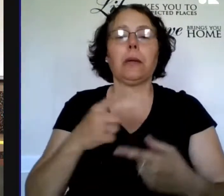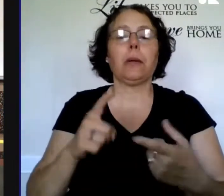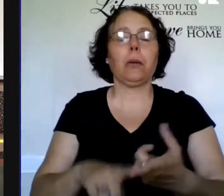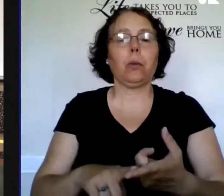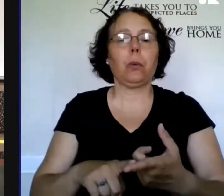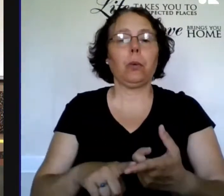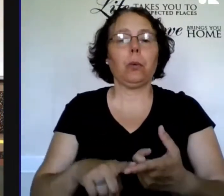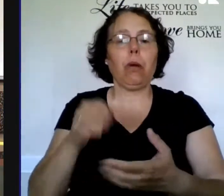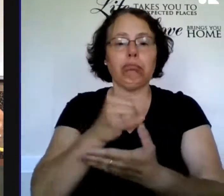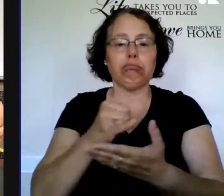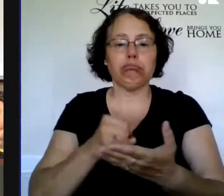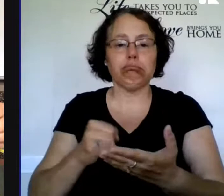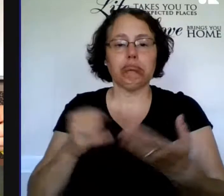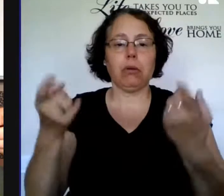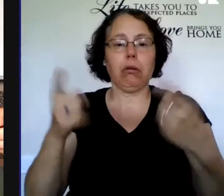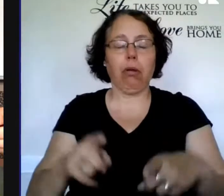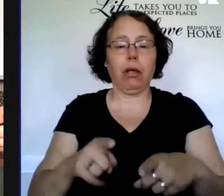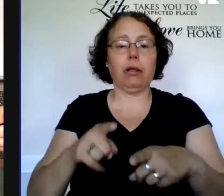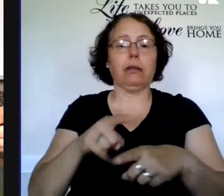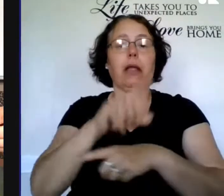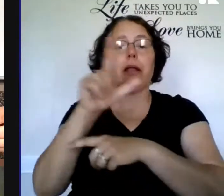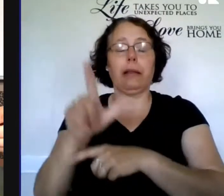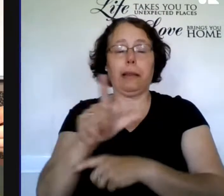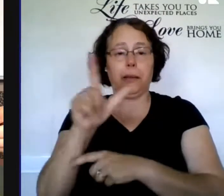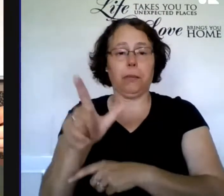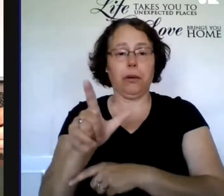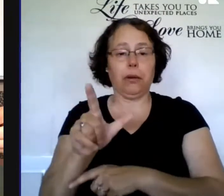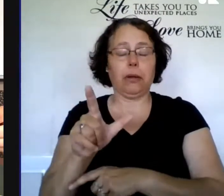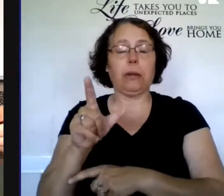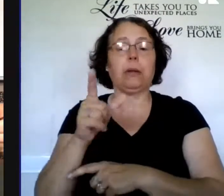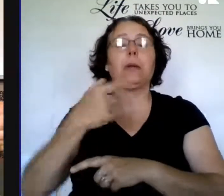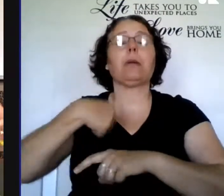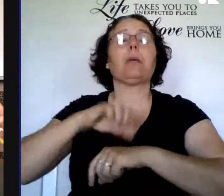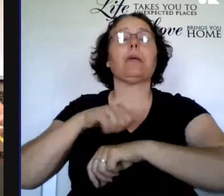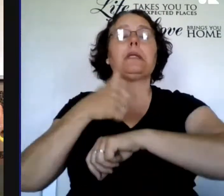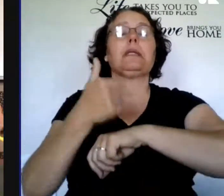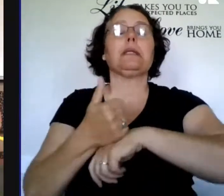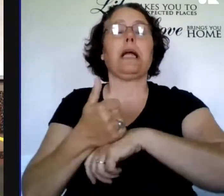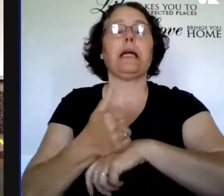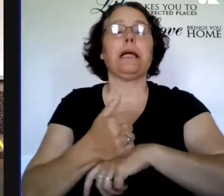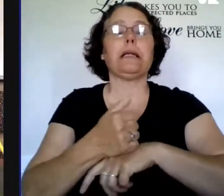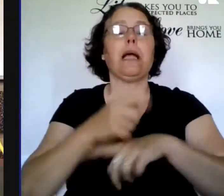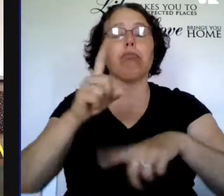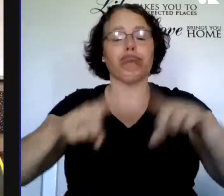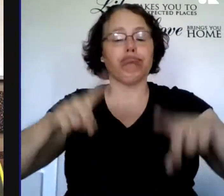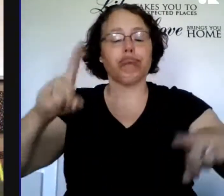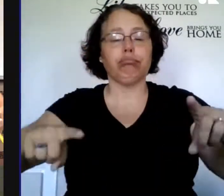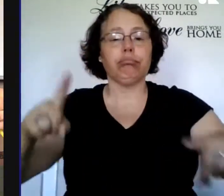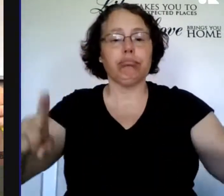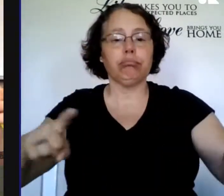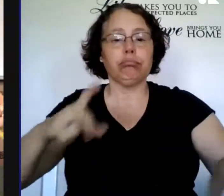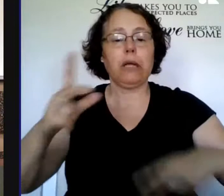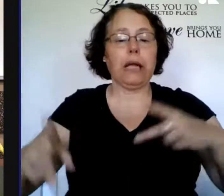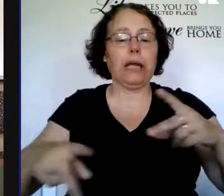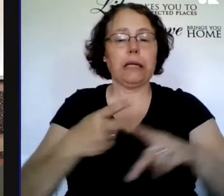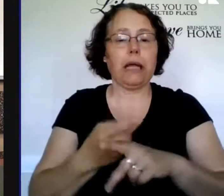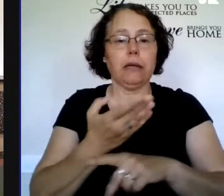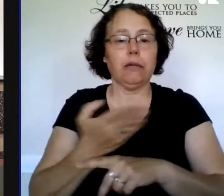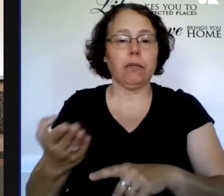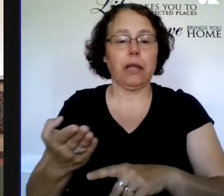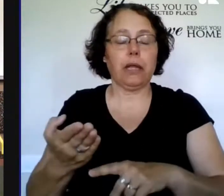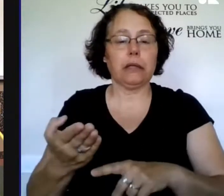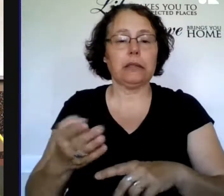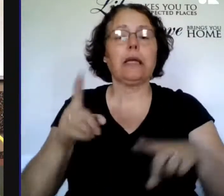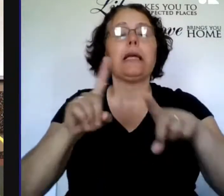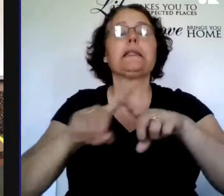that kids can do it themselves and don't need to have it taped. Because if you use a piece of yarn, you usually have